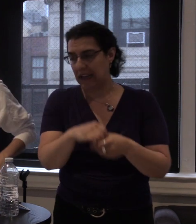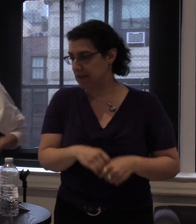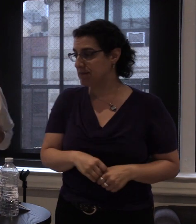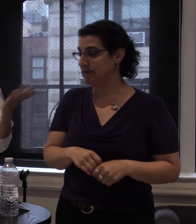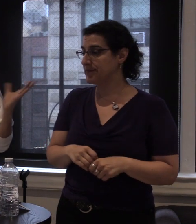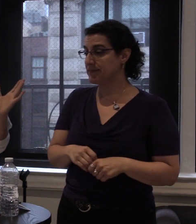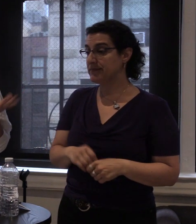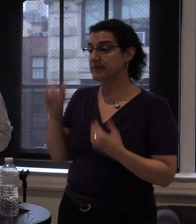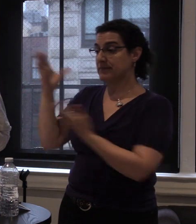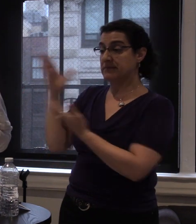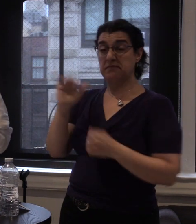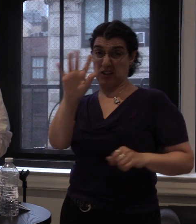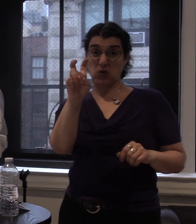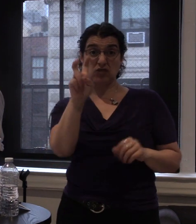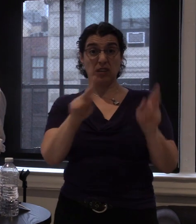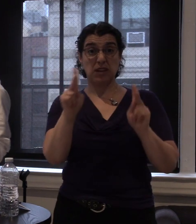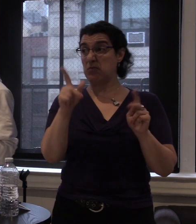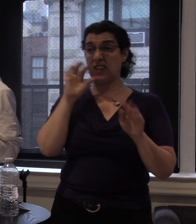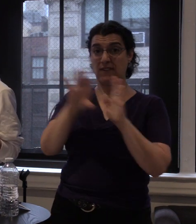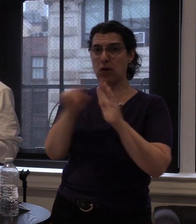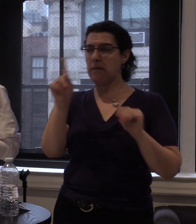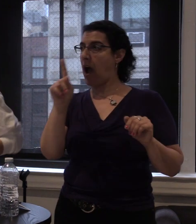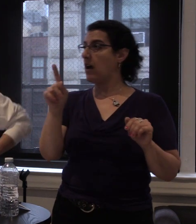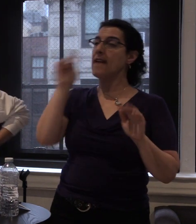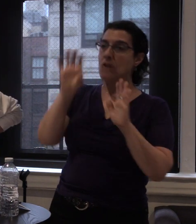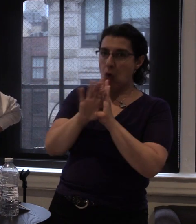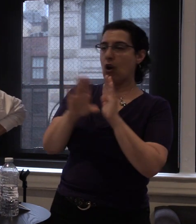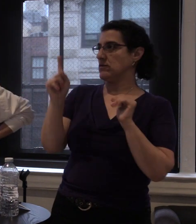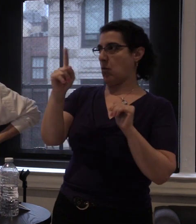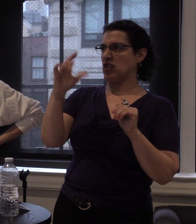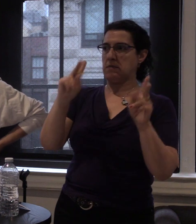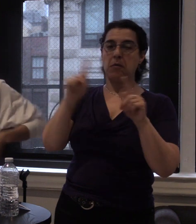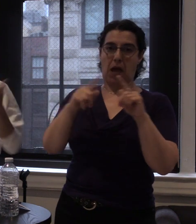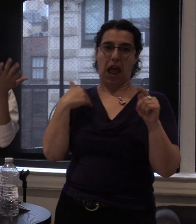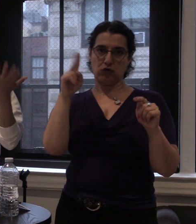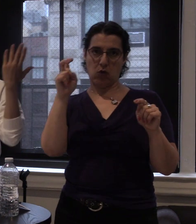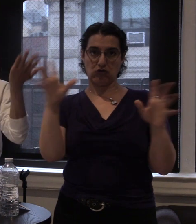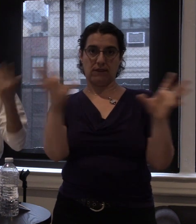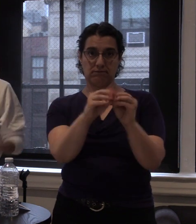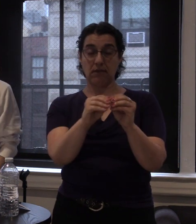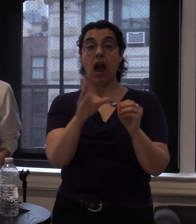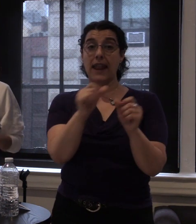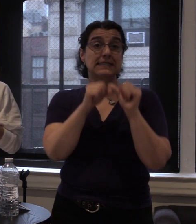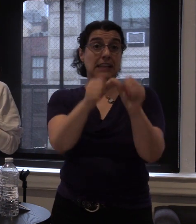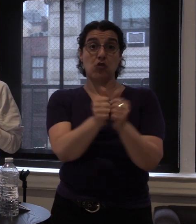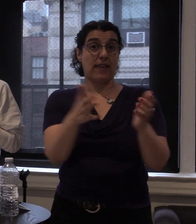And this is about 200 people. In the photo, there's about 100 people in the space. And it's continuing without